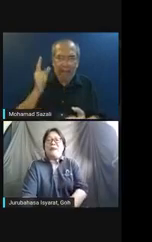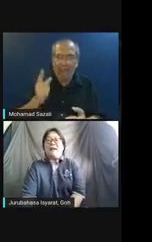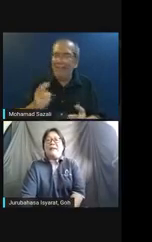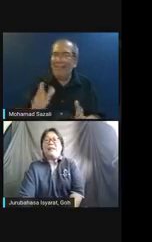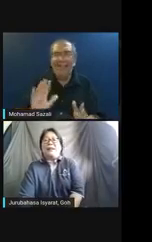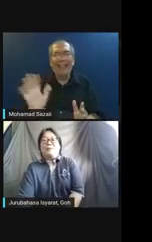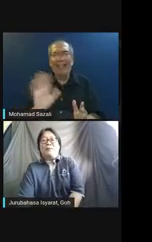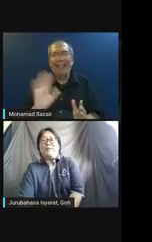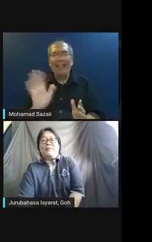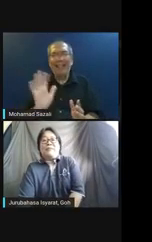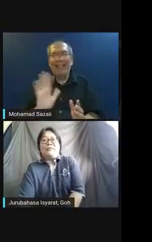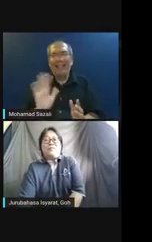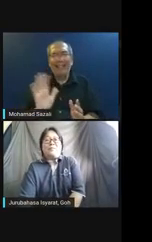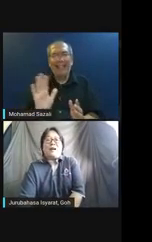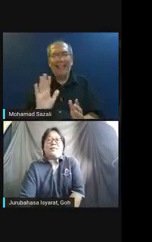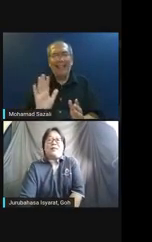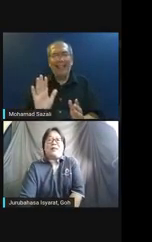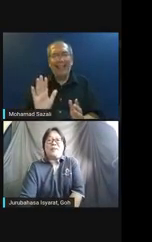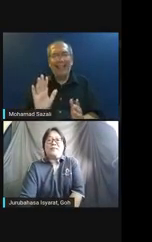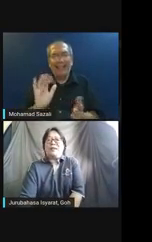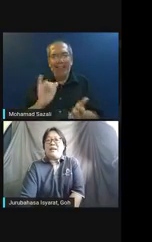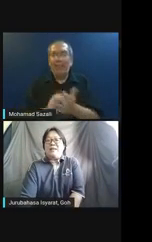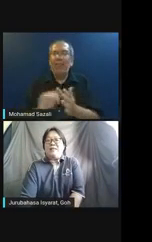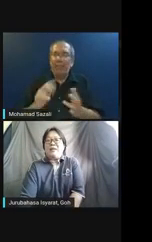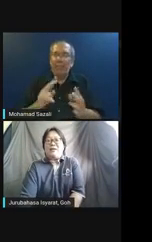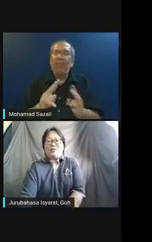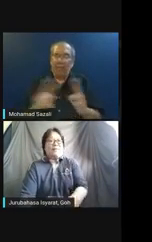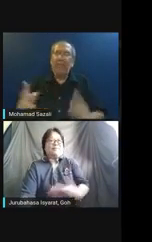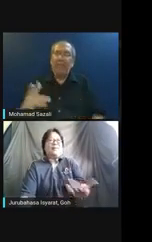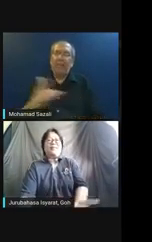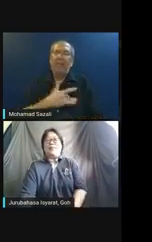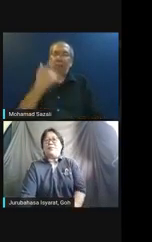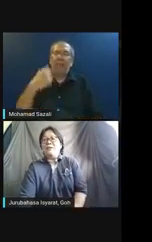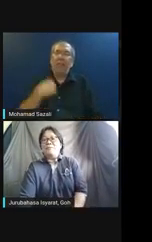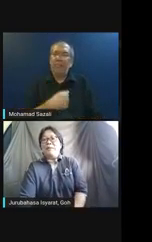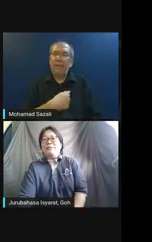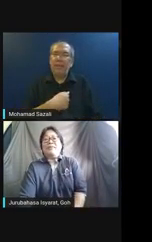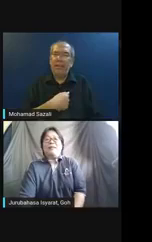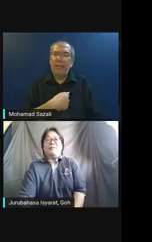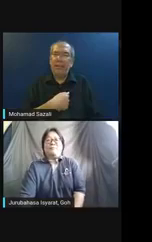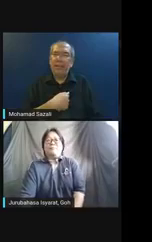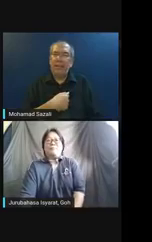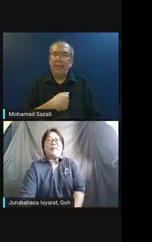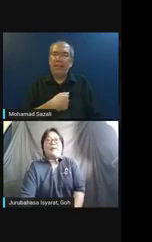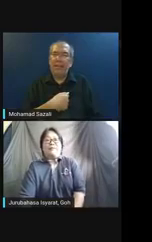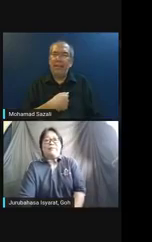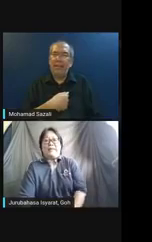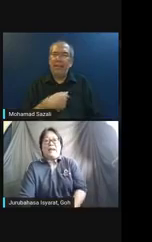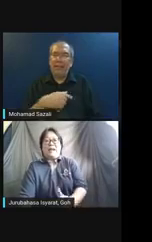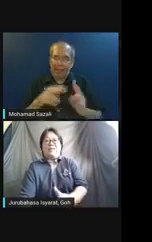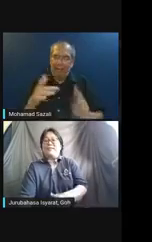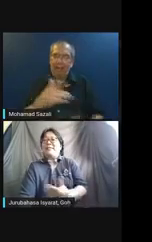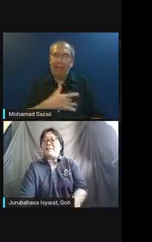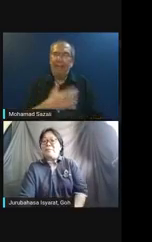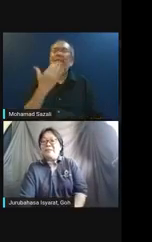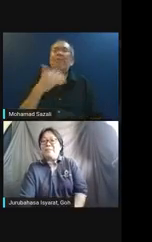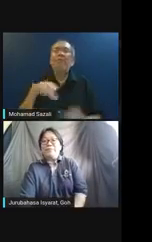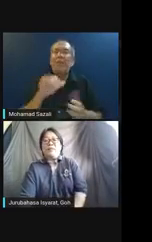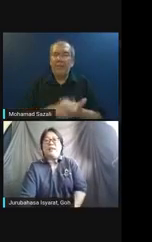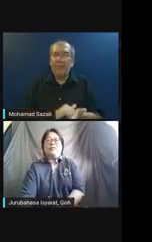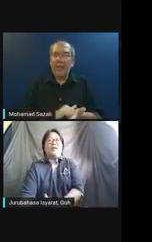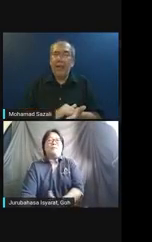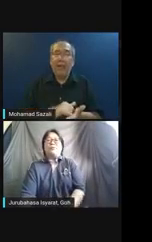the blind, dumb, and deaf think Pakatan and BN alike. Are they saying that being deaf, they are actually